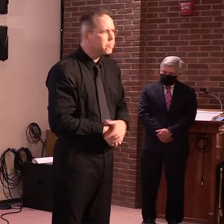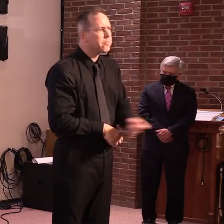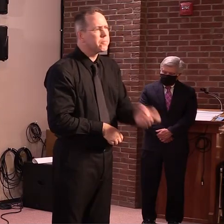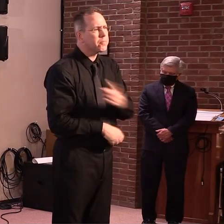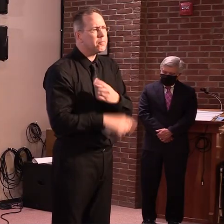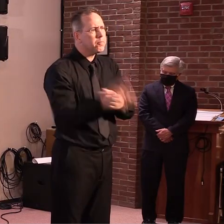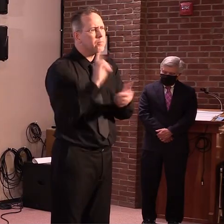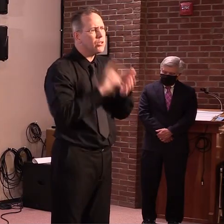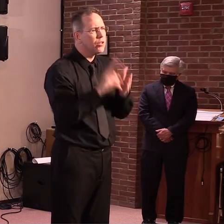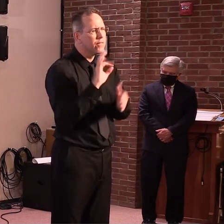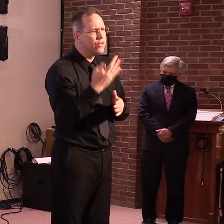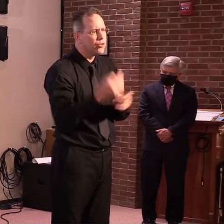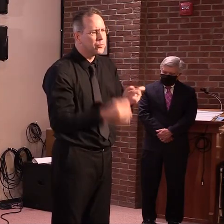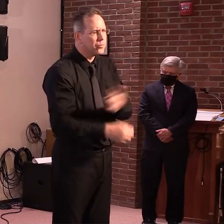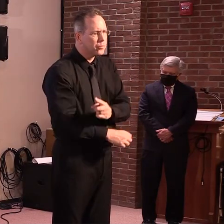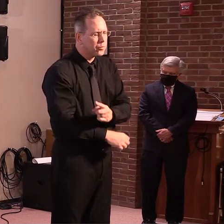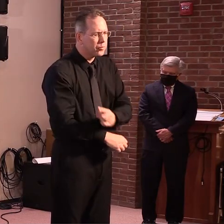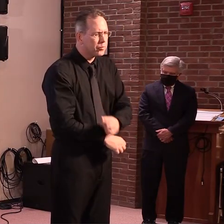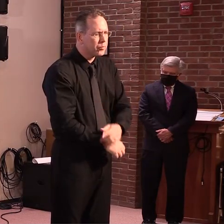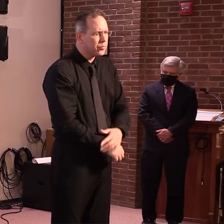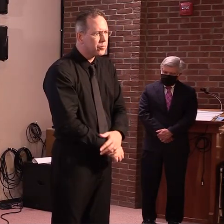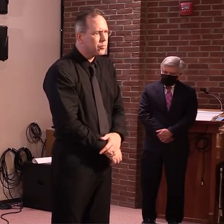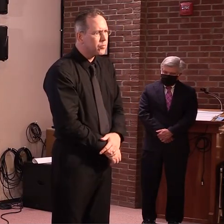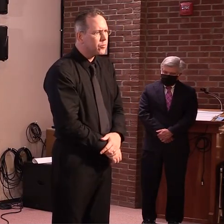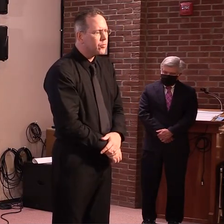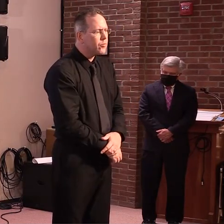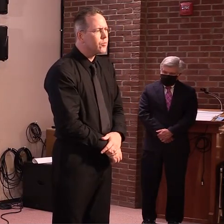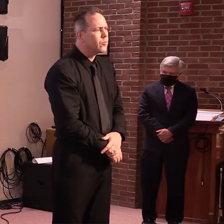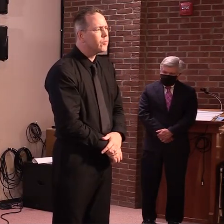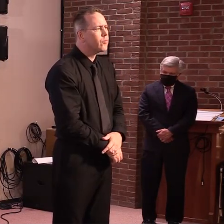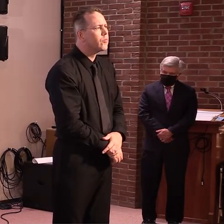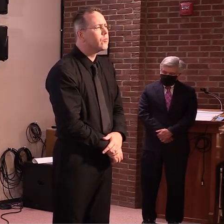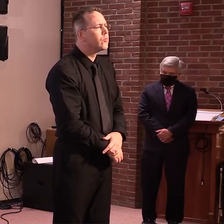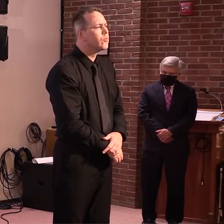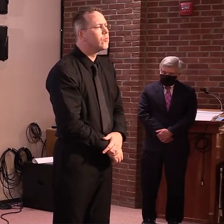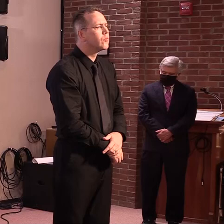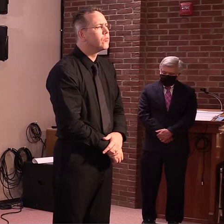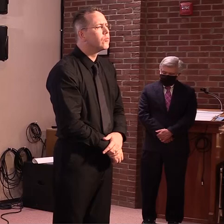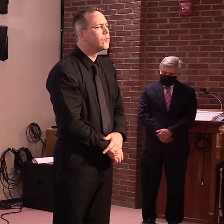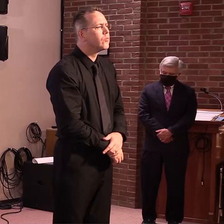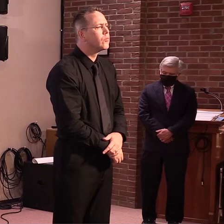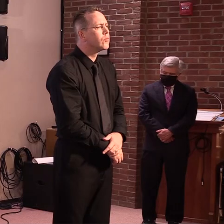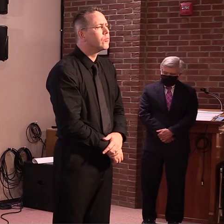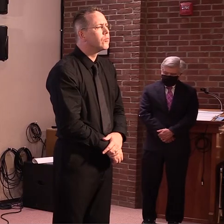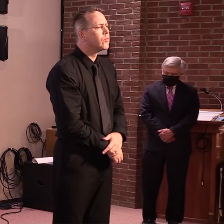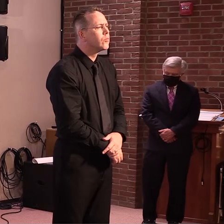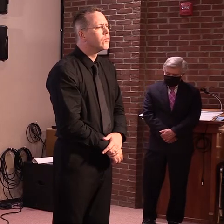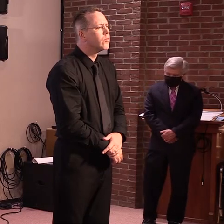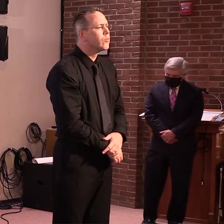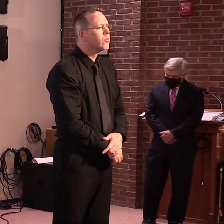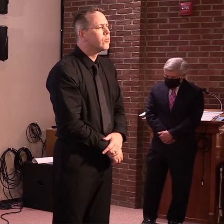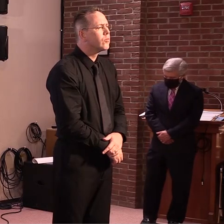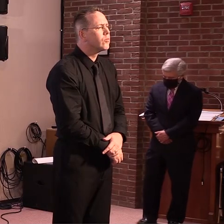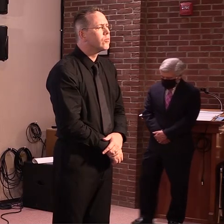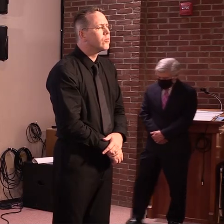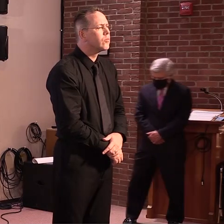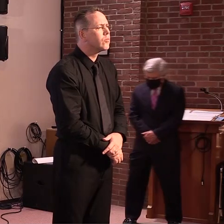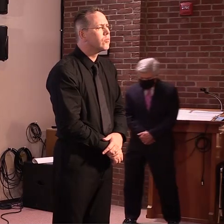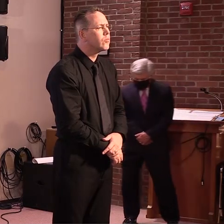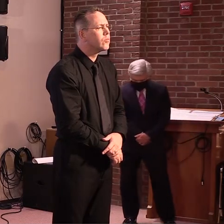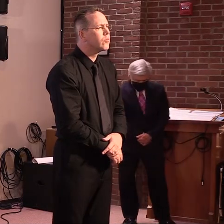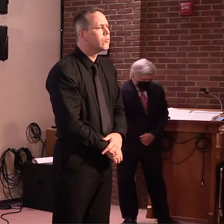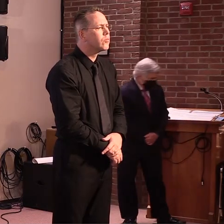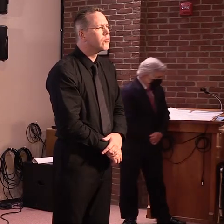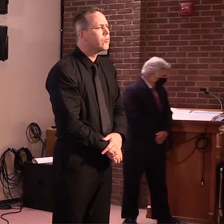going that the learning loss from distance learning may be huge, especially among students who, say, don't have good internet,